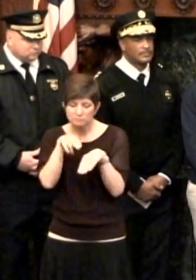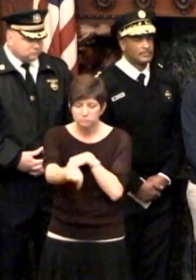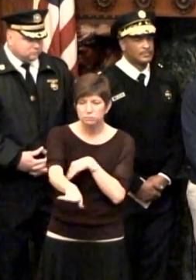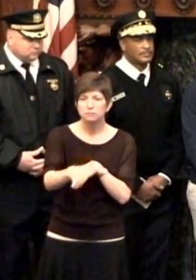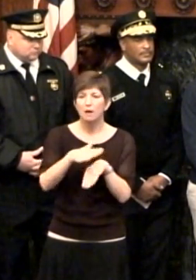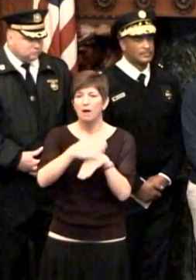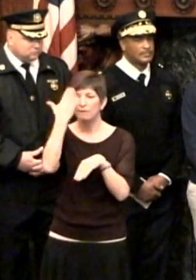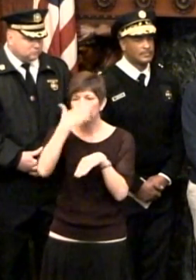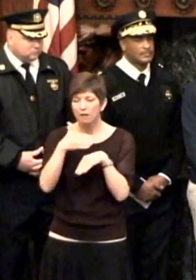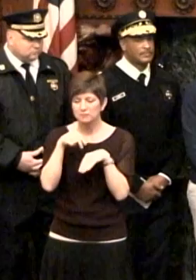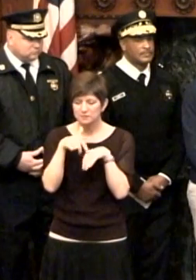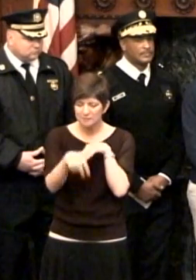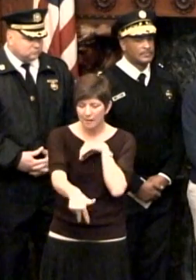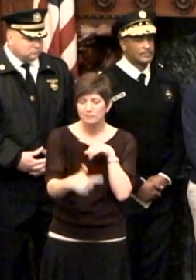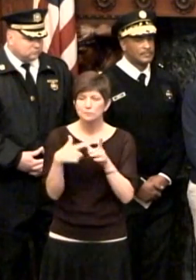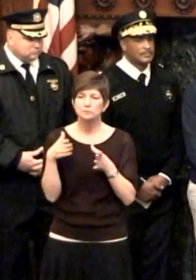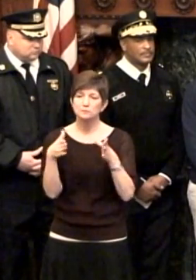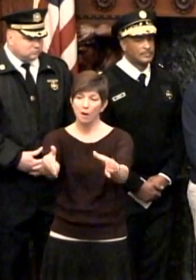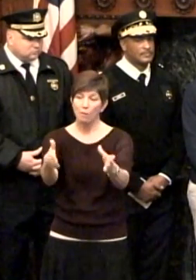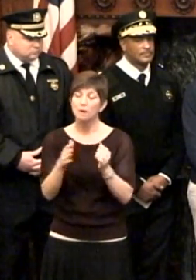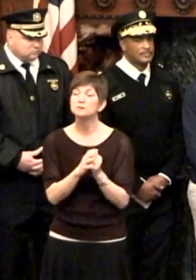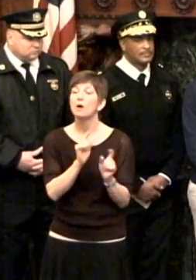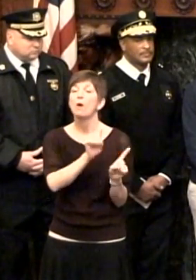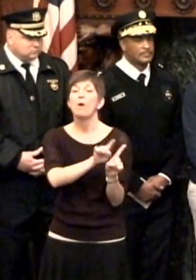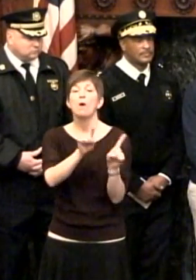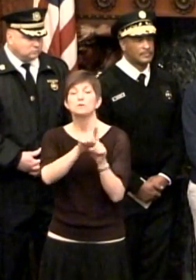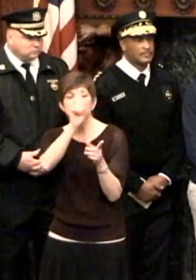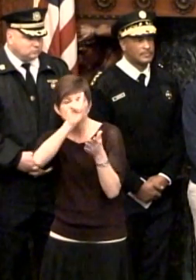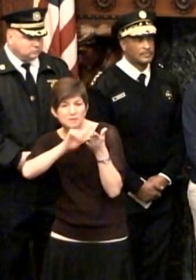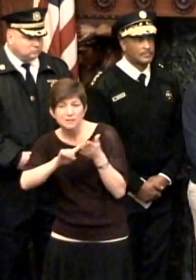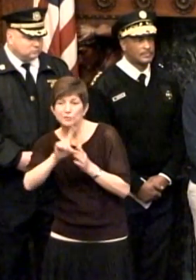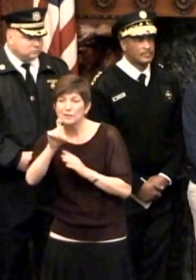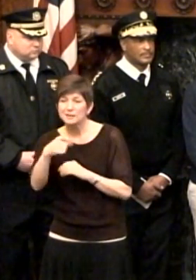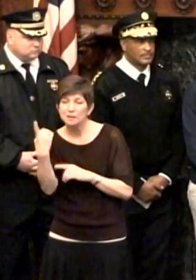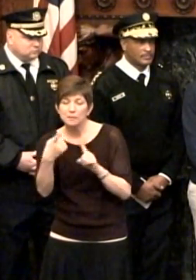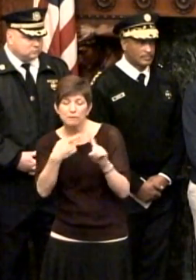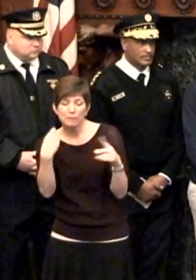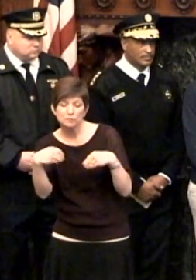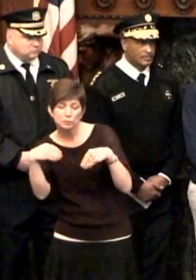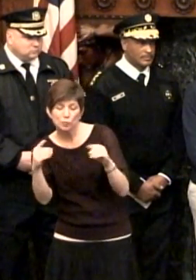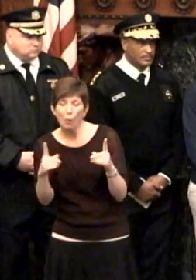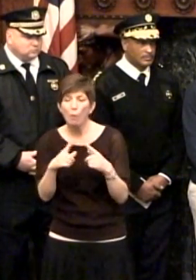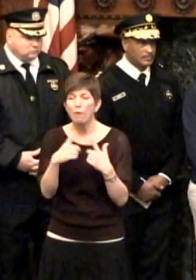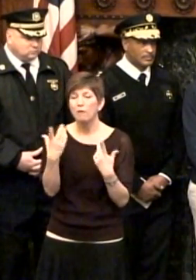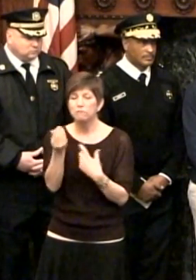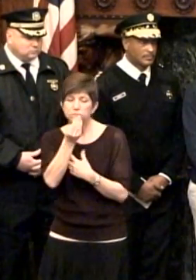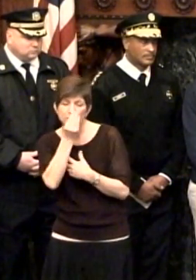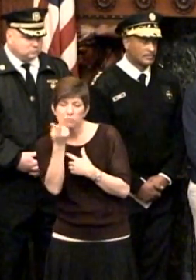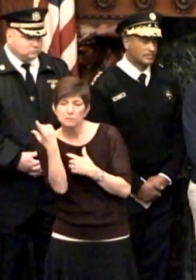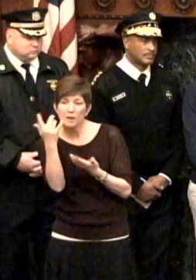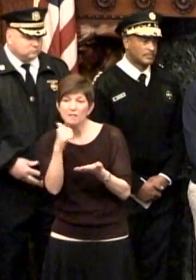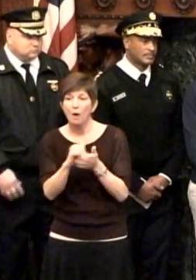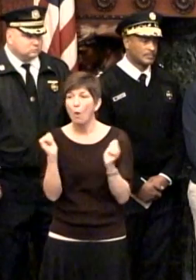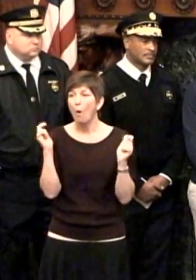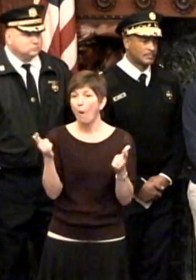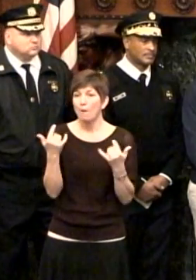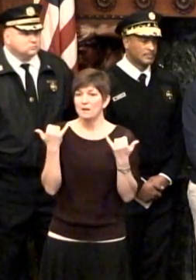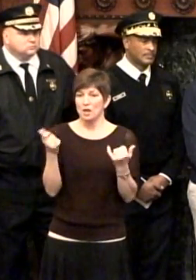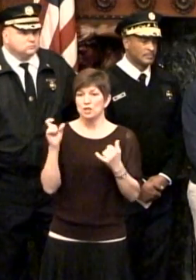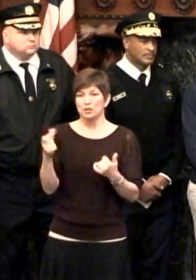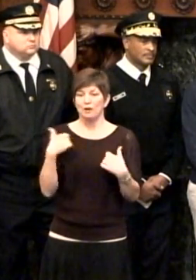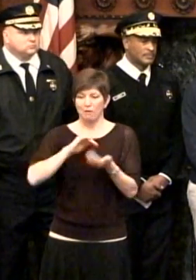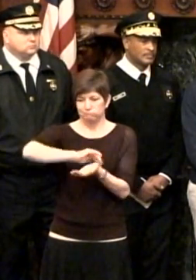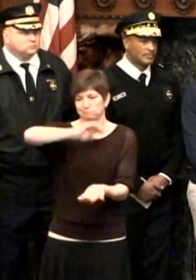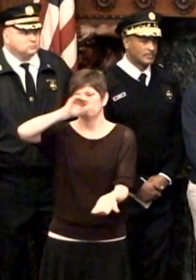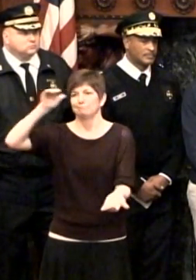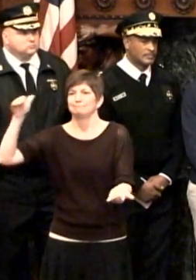steps and their sidewalks. In addition, just check on them, see if they need anything from the store or the supermarket. I'm sure everyone by now should have an